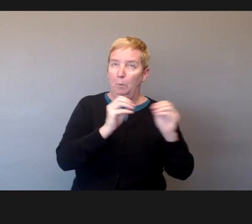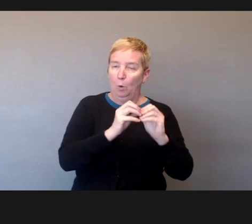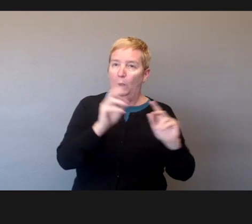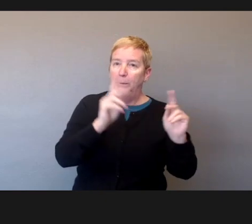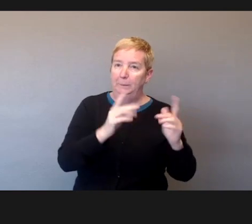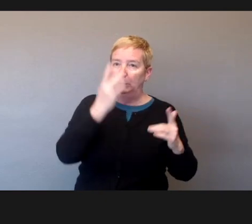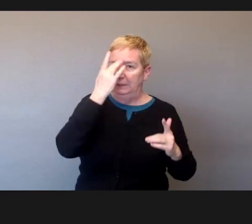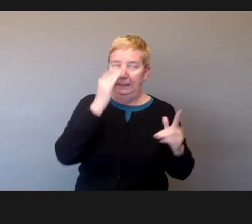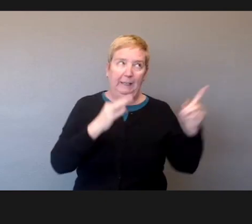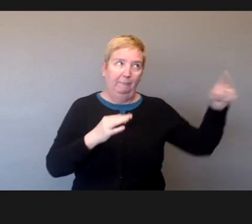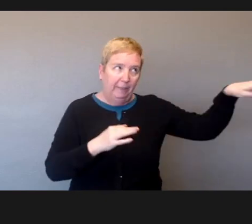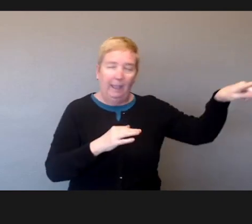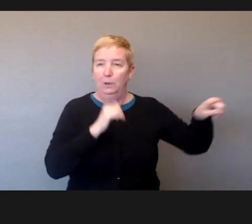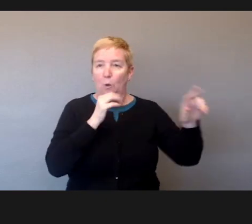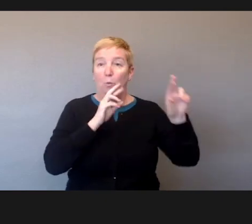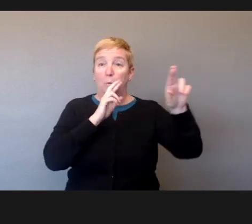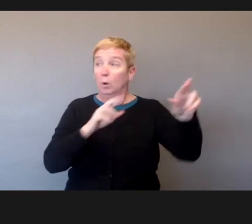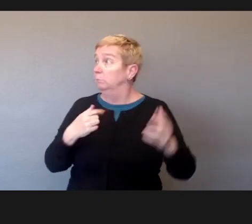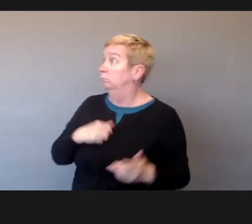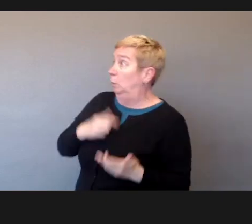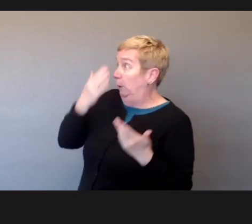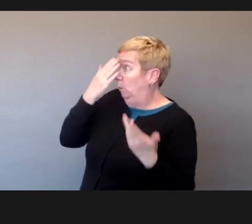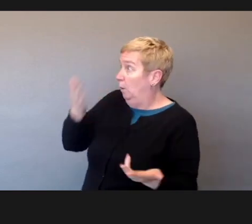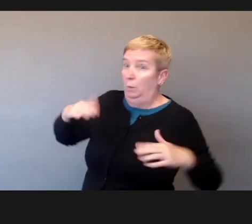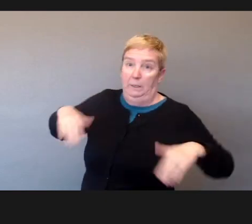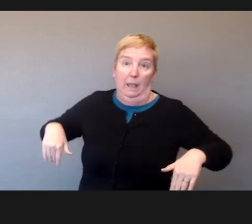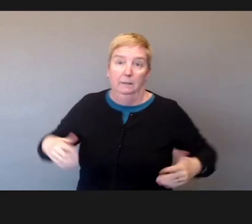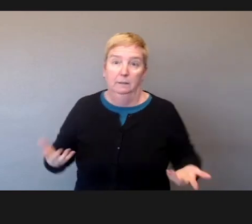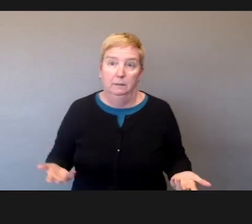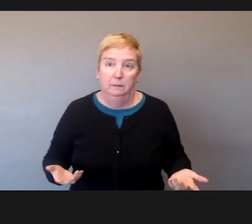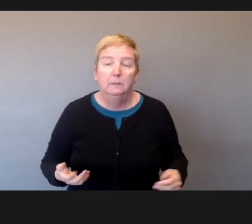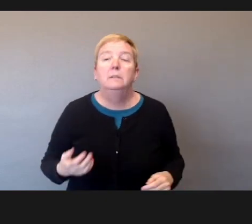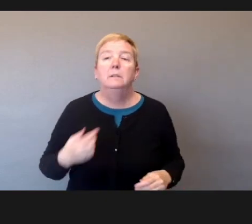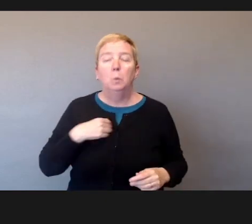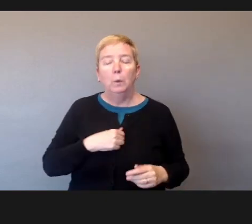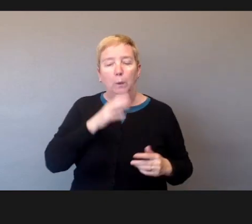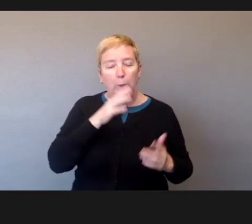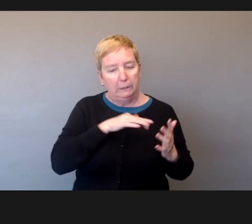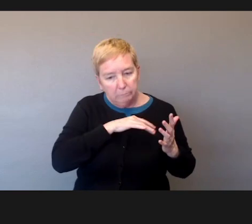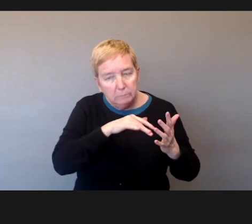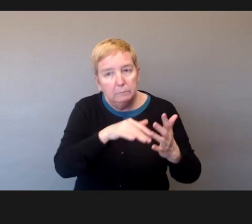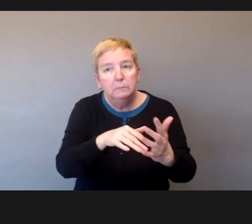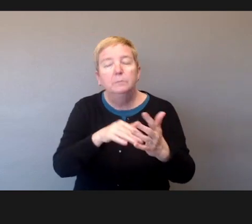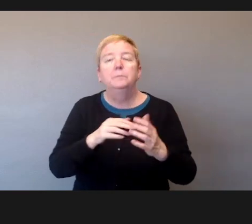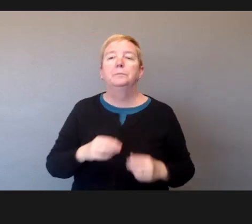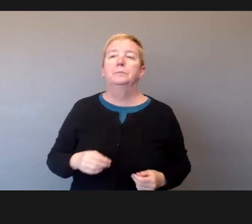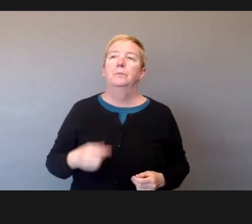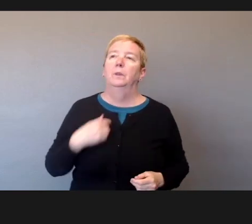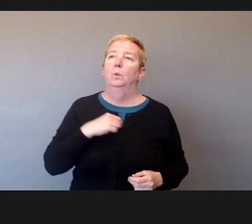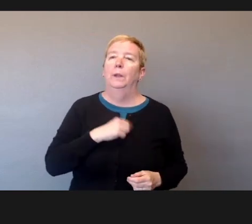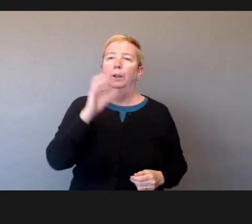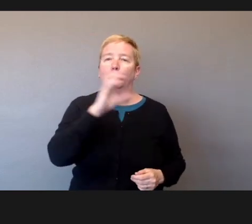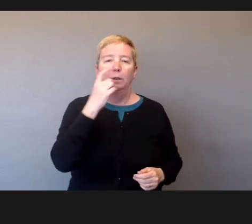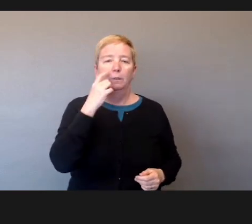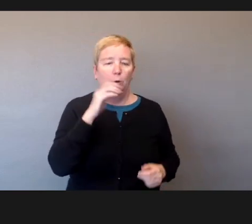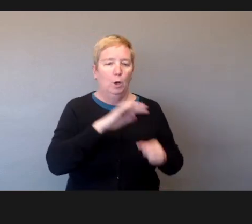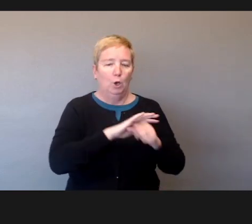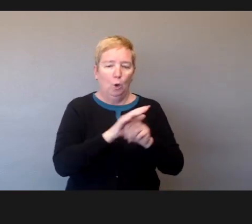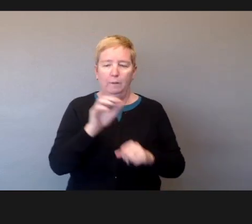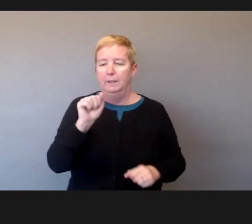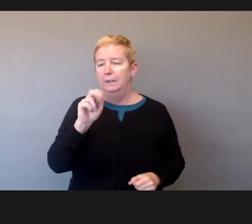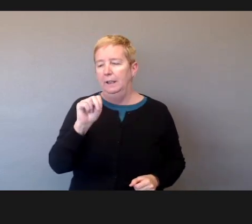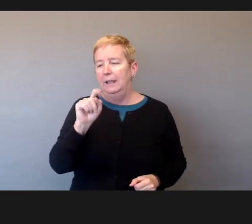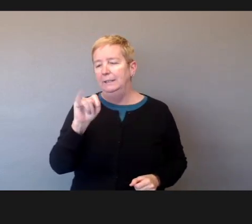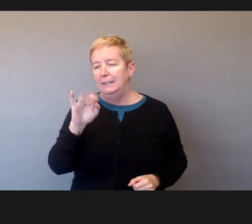we don't have an answer for that yet. That's something that we can study. We actually look for COVID antibodies and